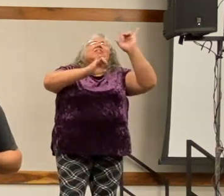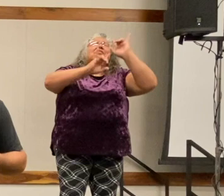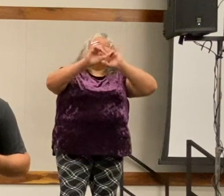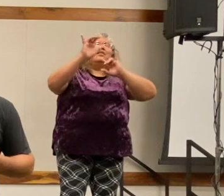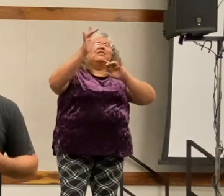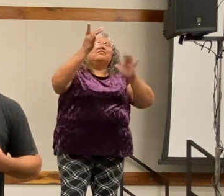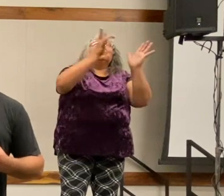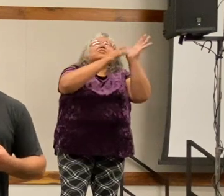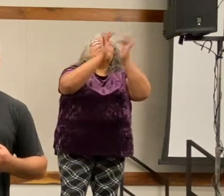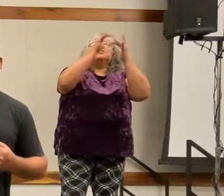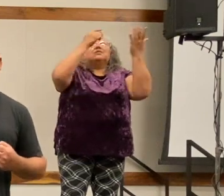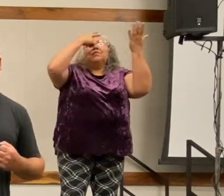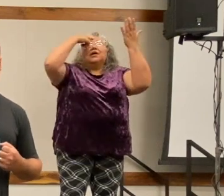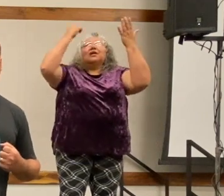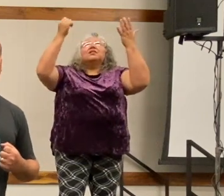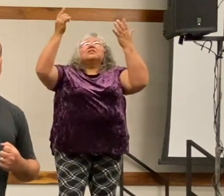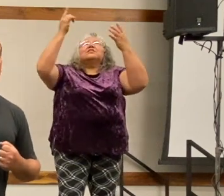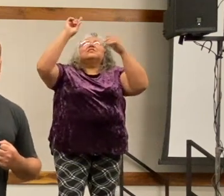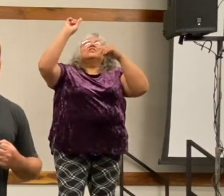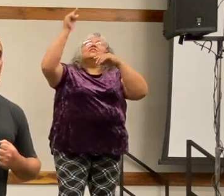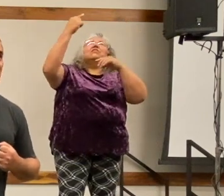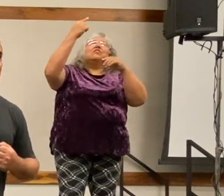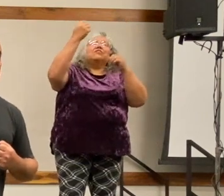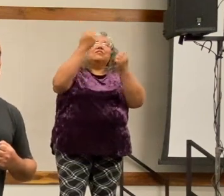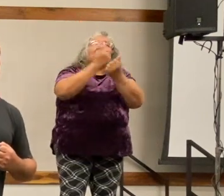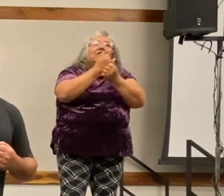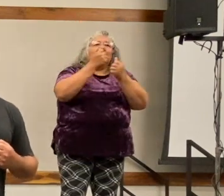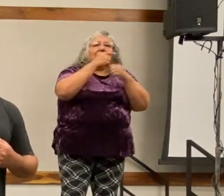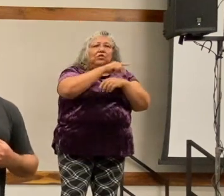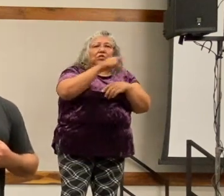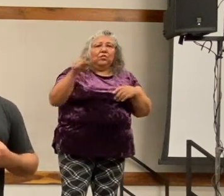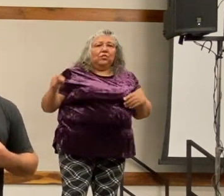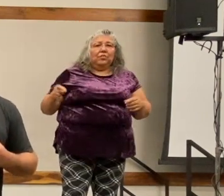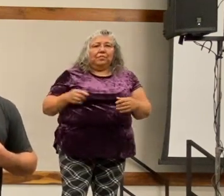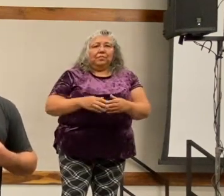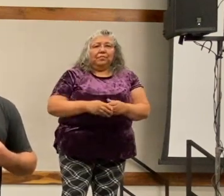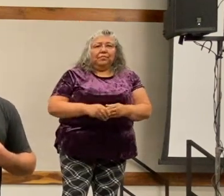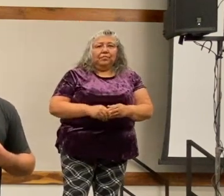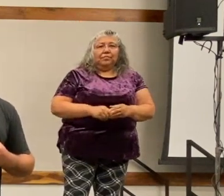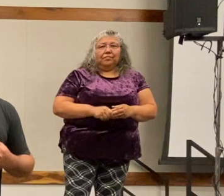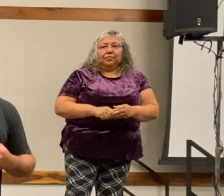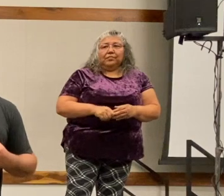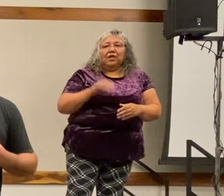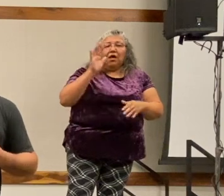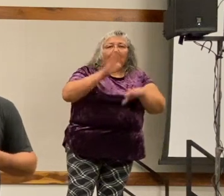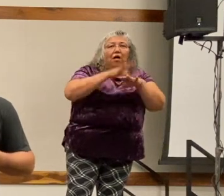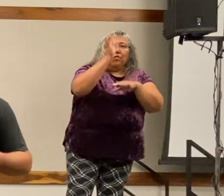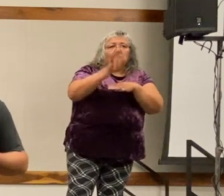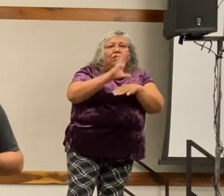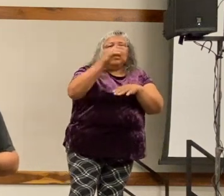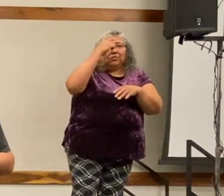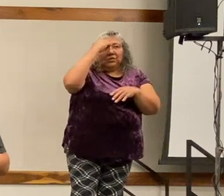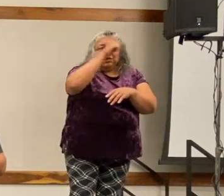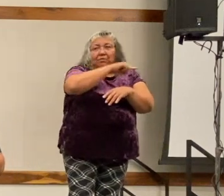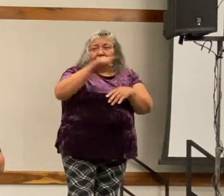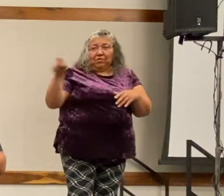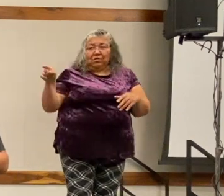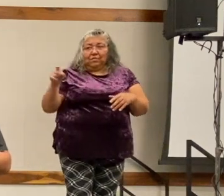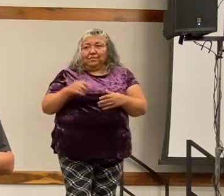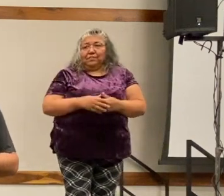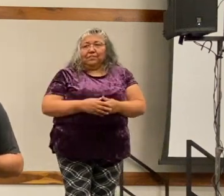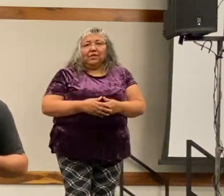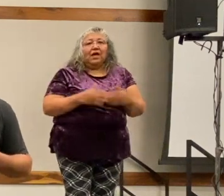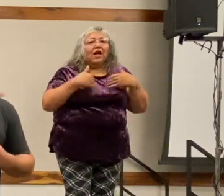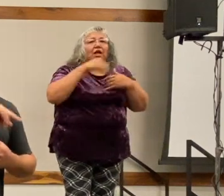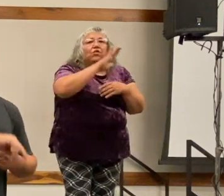Jesus, because he first loved you. When he was on that cross, he was thinking about you. He